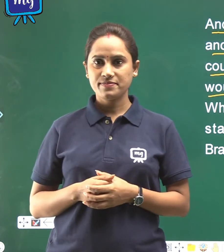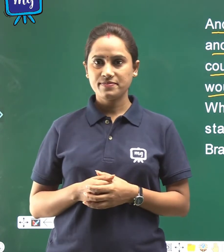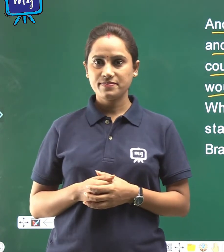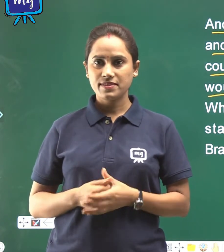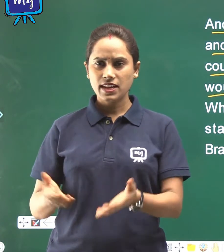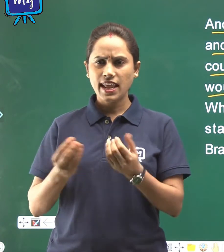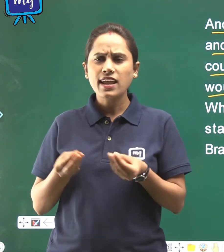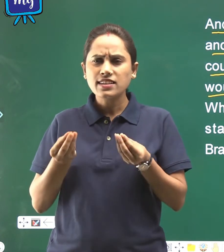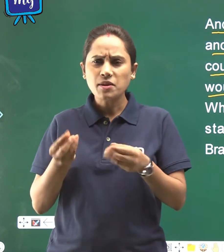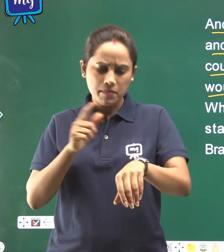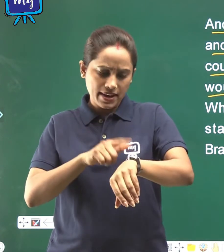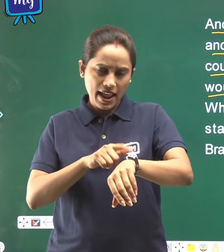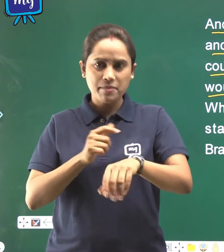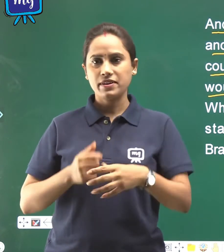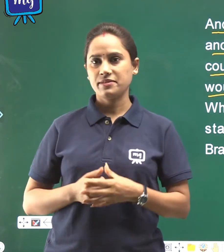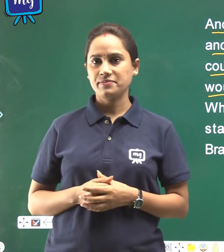take some time.